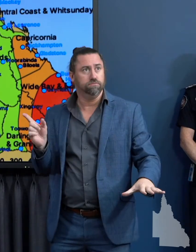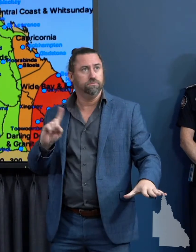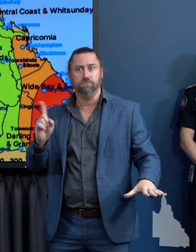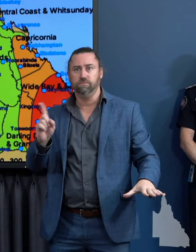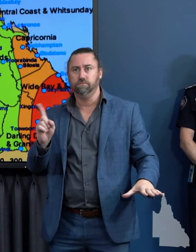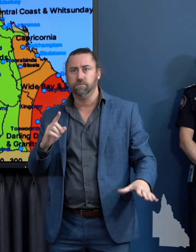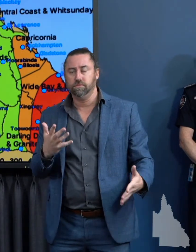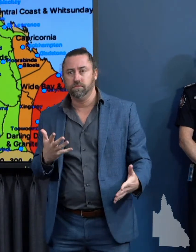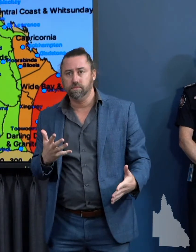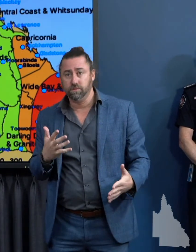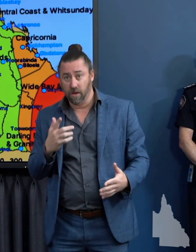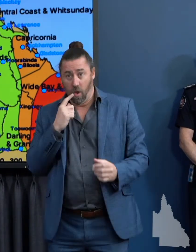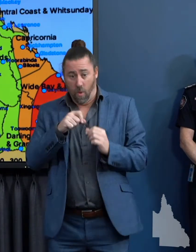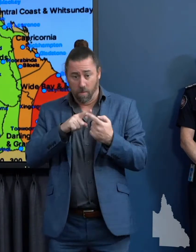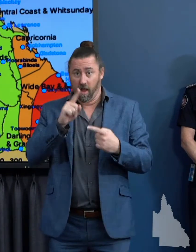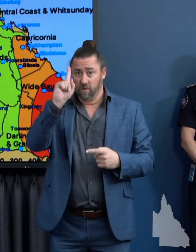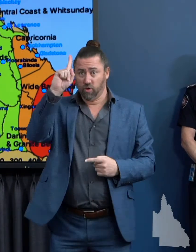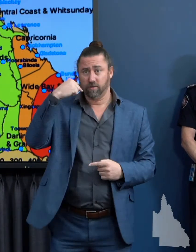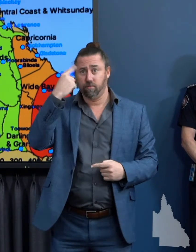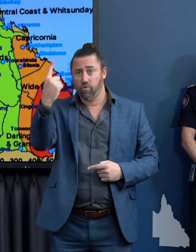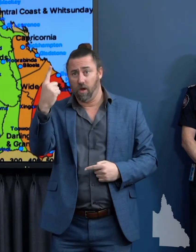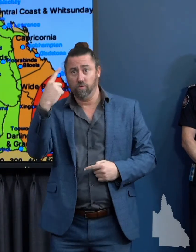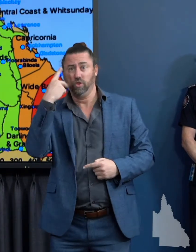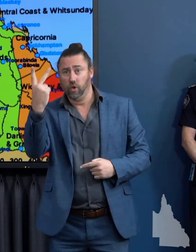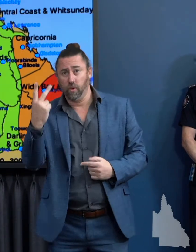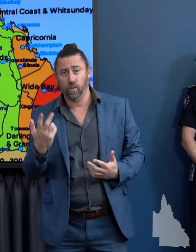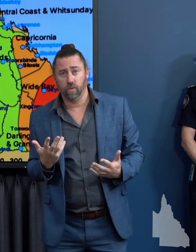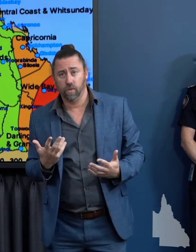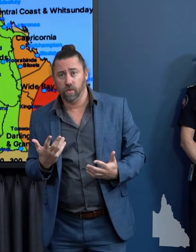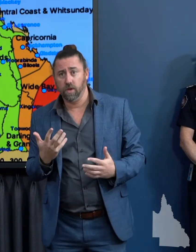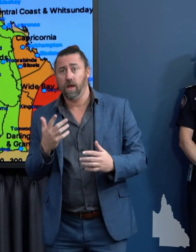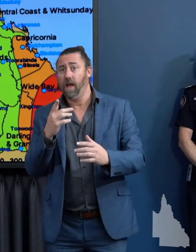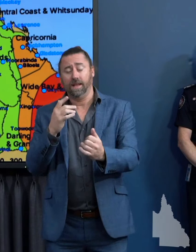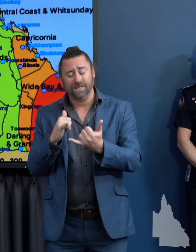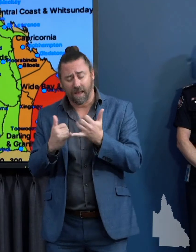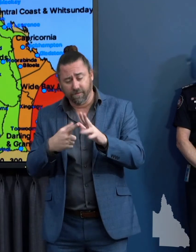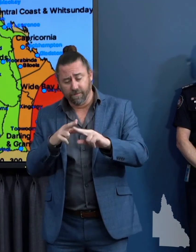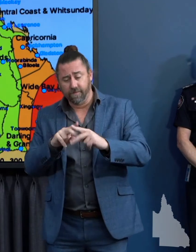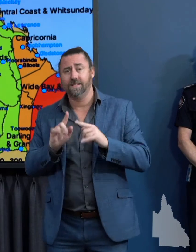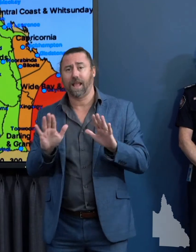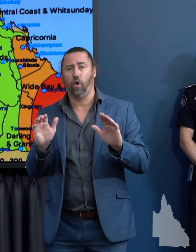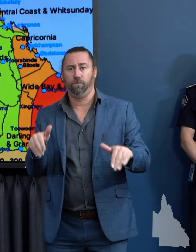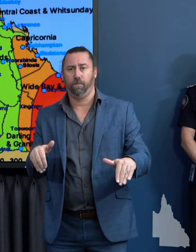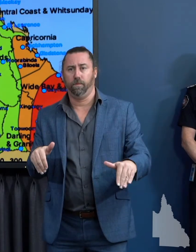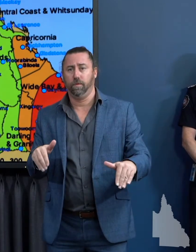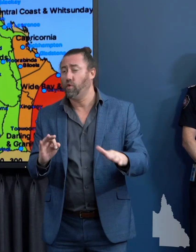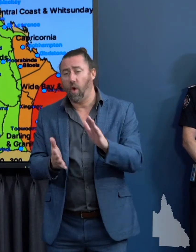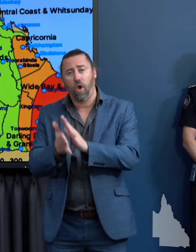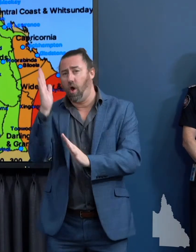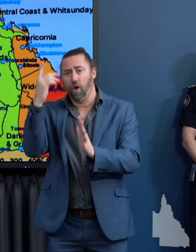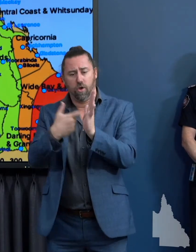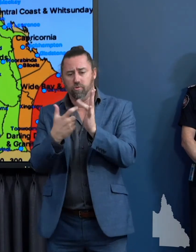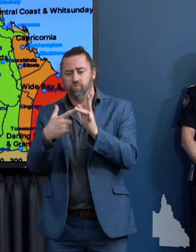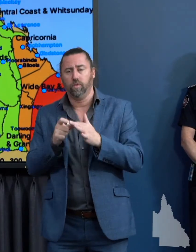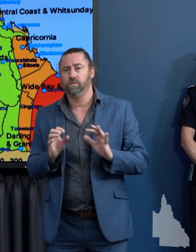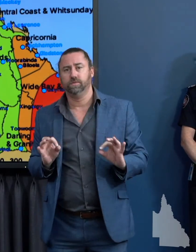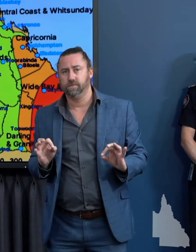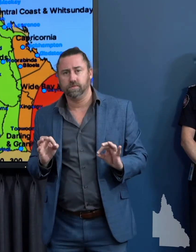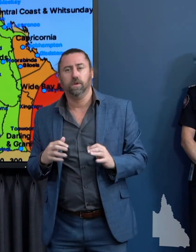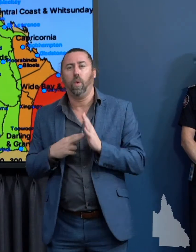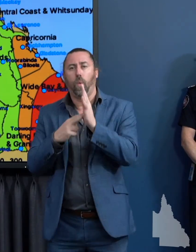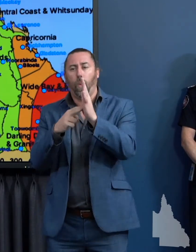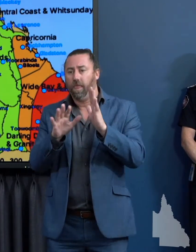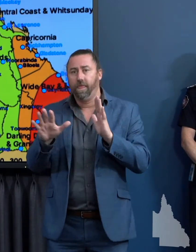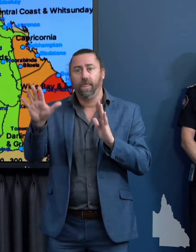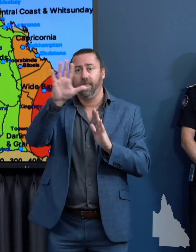next 24 to 48 hours. So the safest place for people is at home, off the roads, and especially in those northern areas